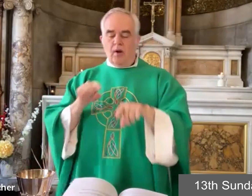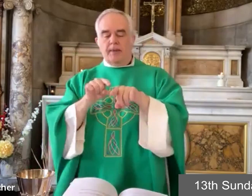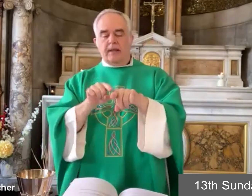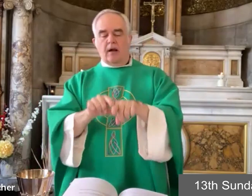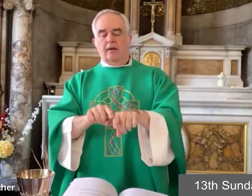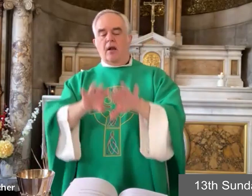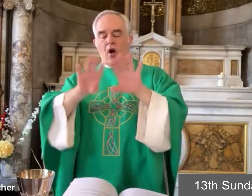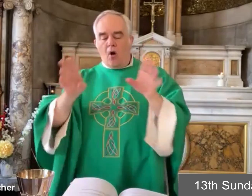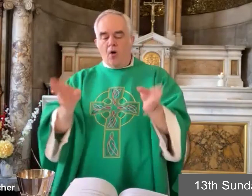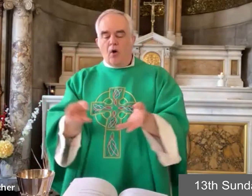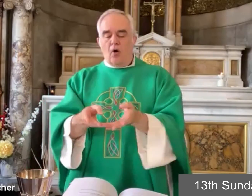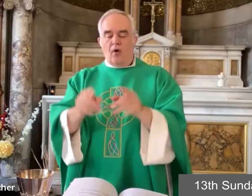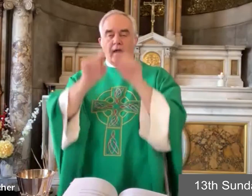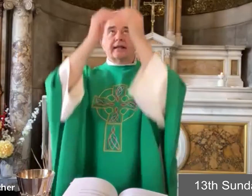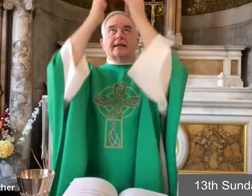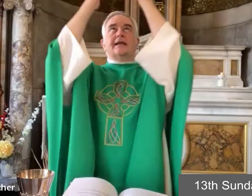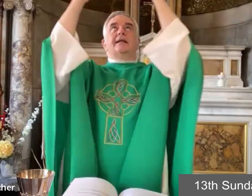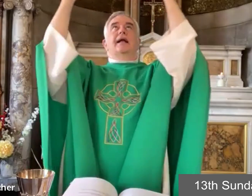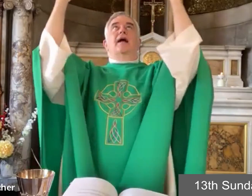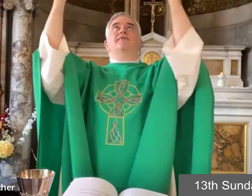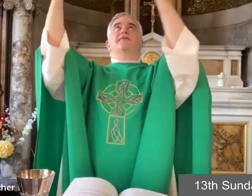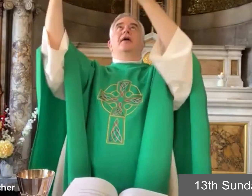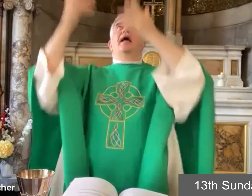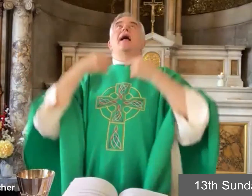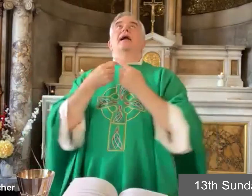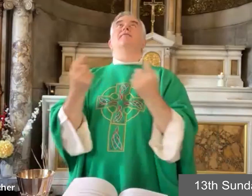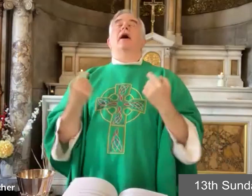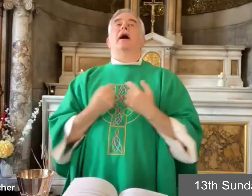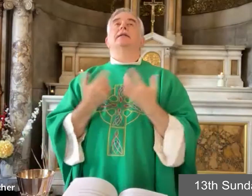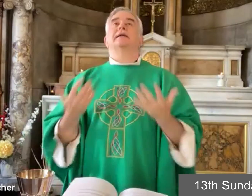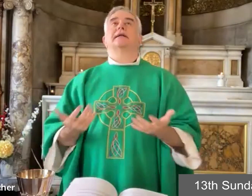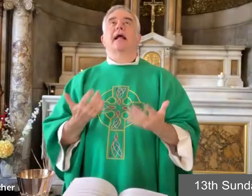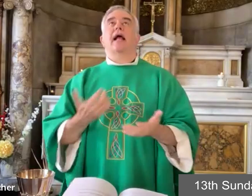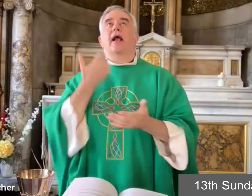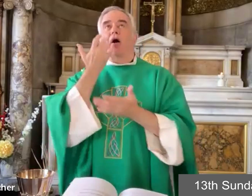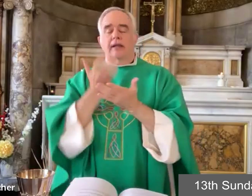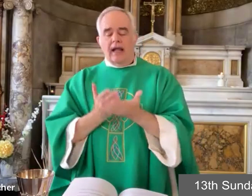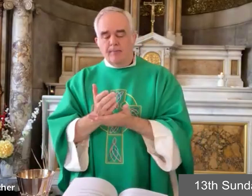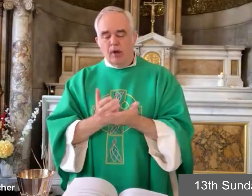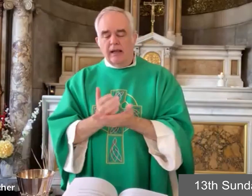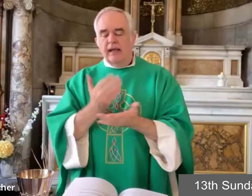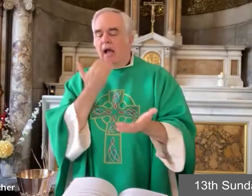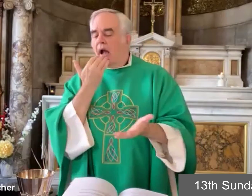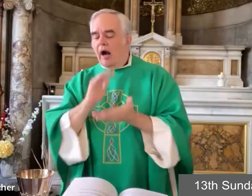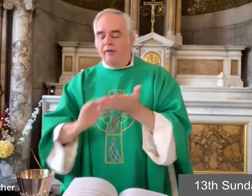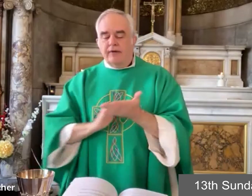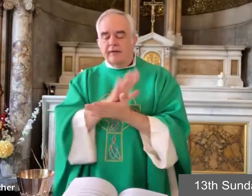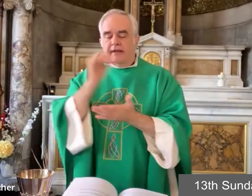be done, on earth as it is in heaven. Give us this day our daily bread, and forgive us